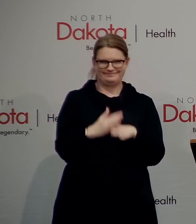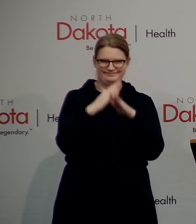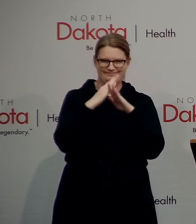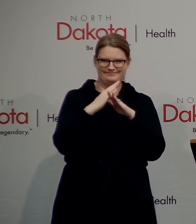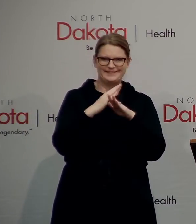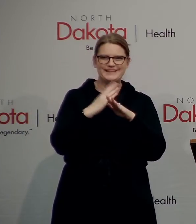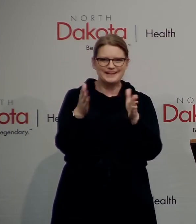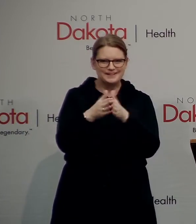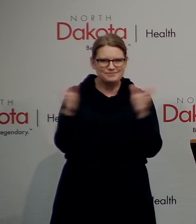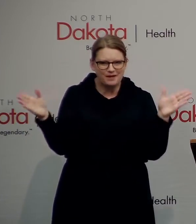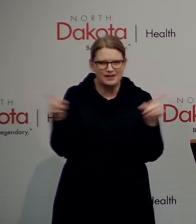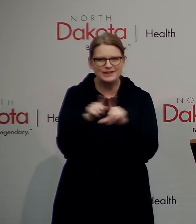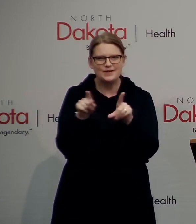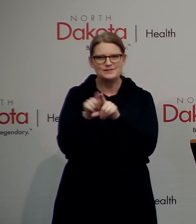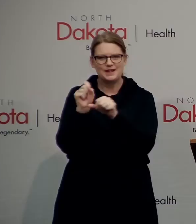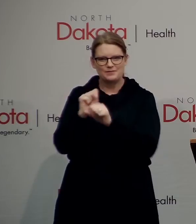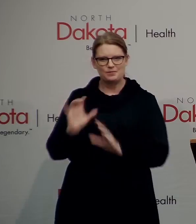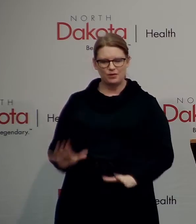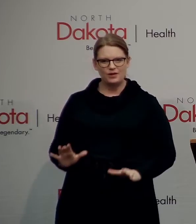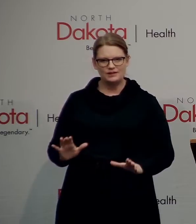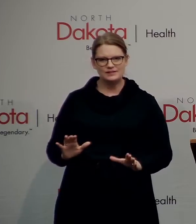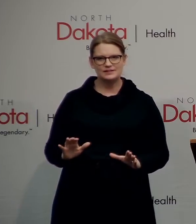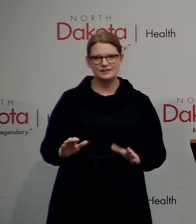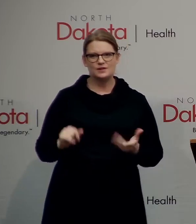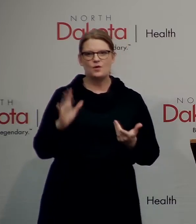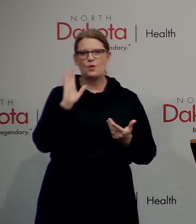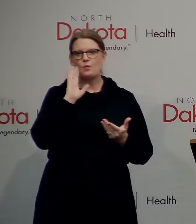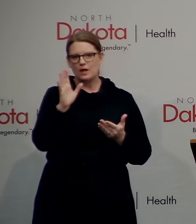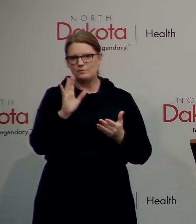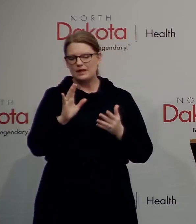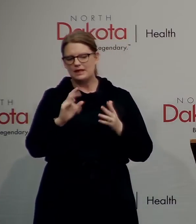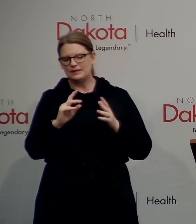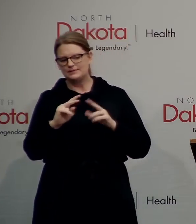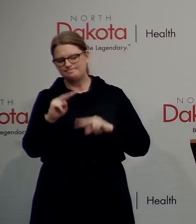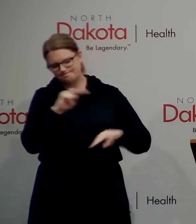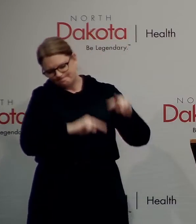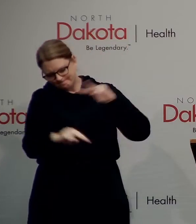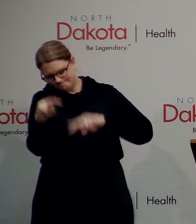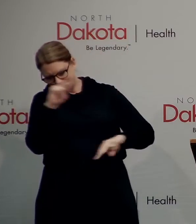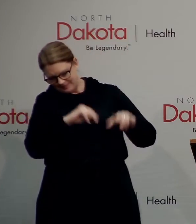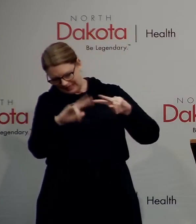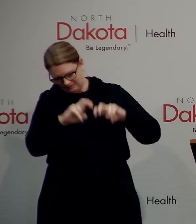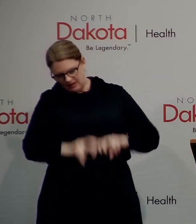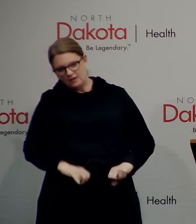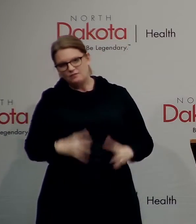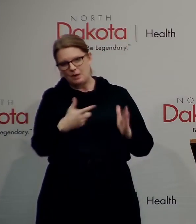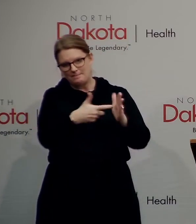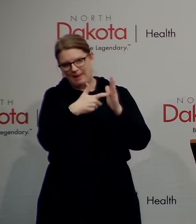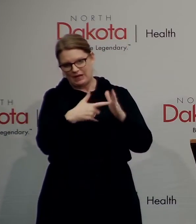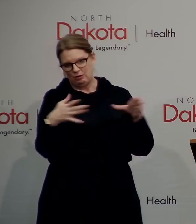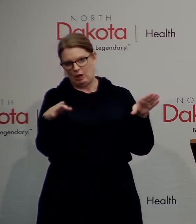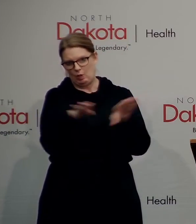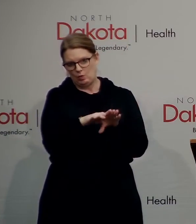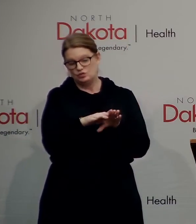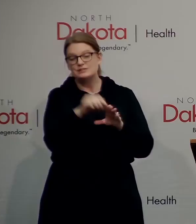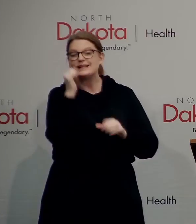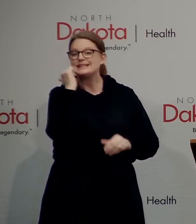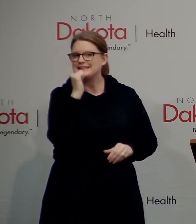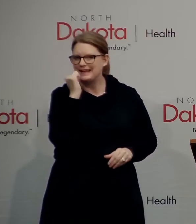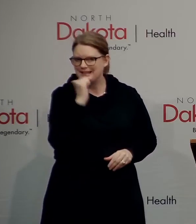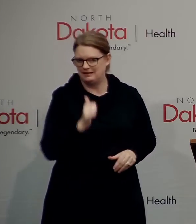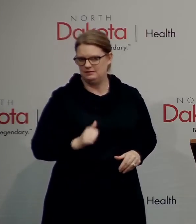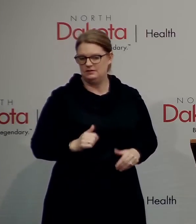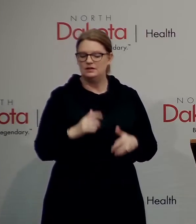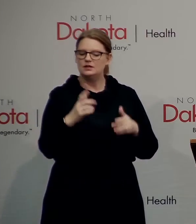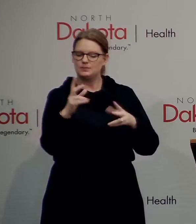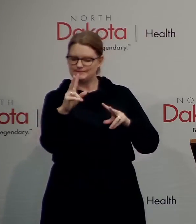themselves, and their workers. We'll be evaluating the potential for mandatory closures on a day-by-day basis if we think